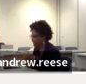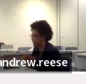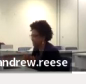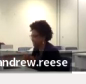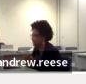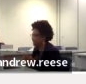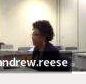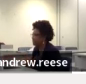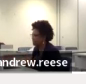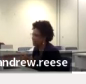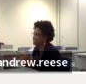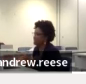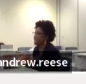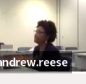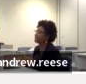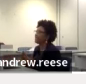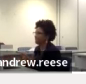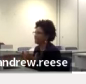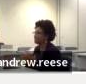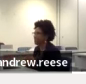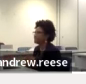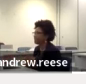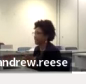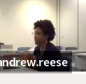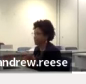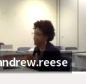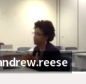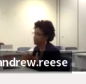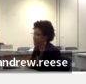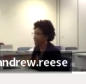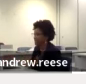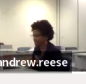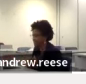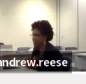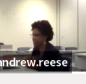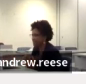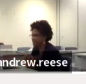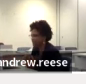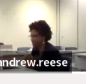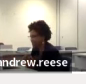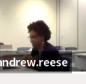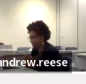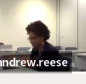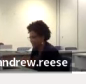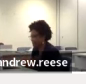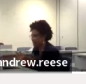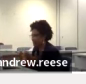and job stabilization from DBAs, evidence-based supported employment providers.